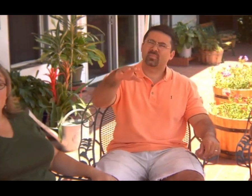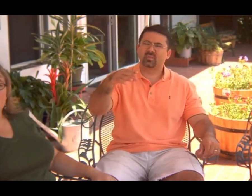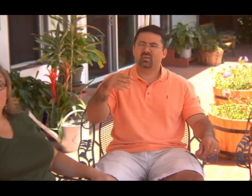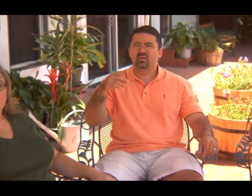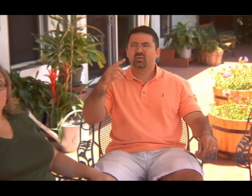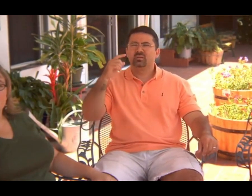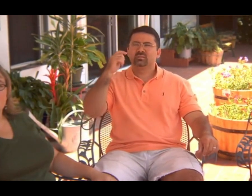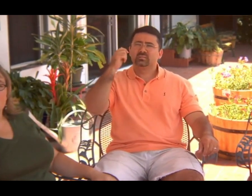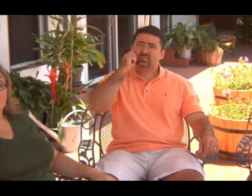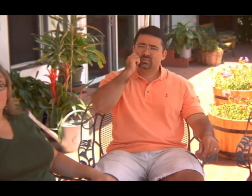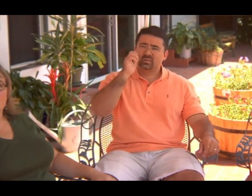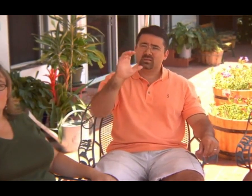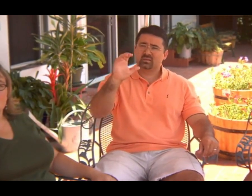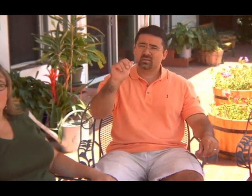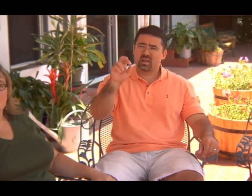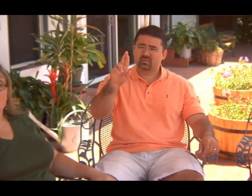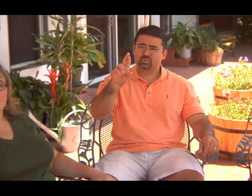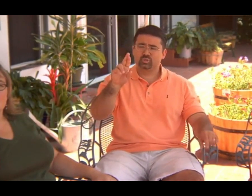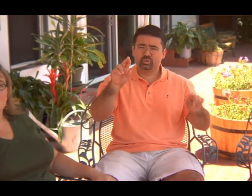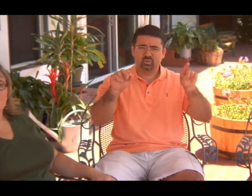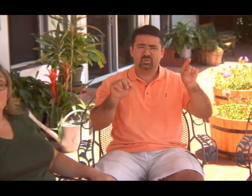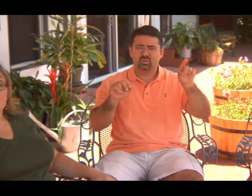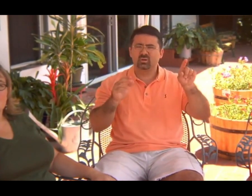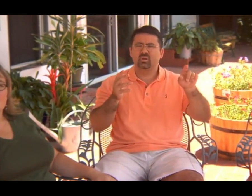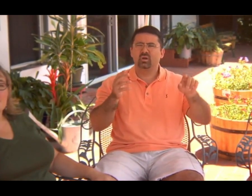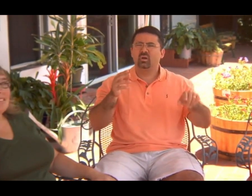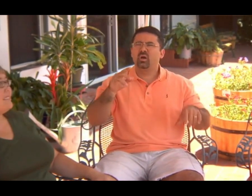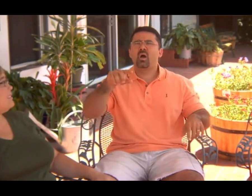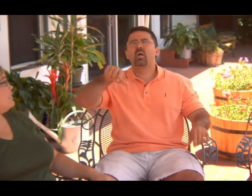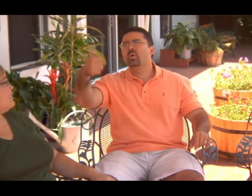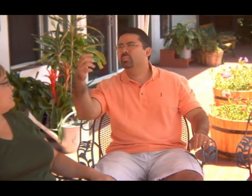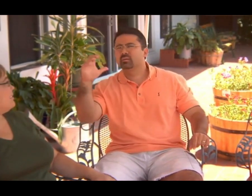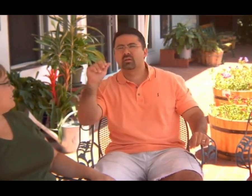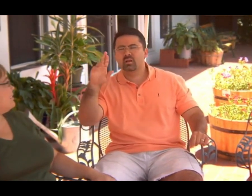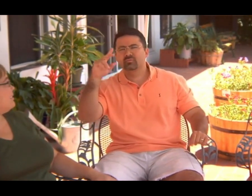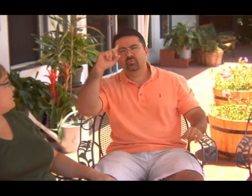So what's the difference between skin cancer and other cancers,